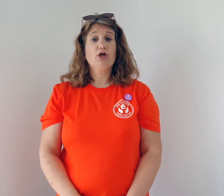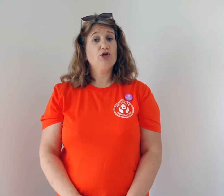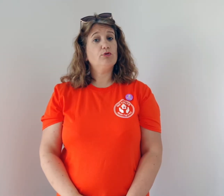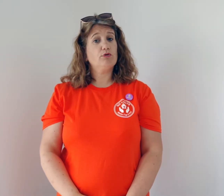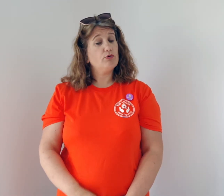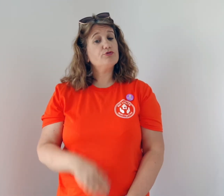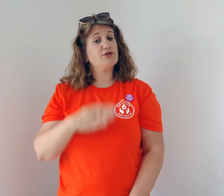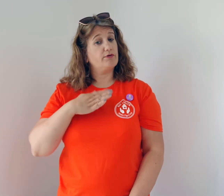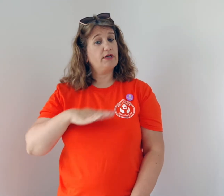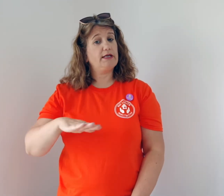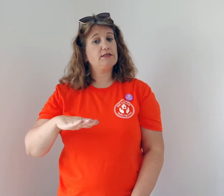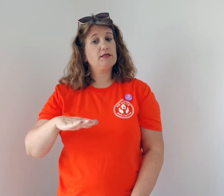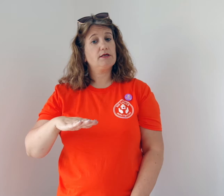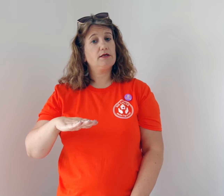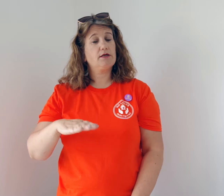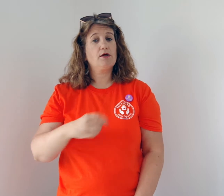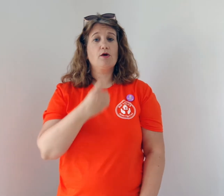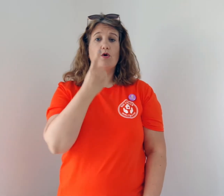You will also need